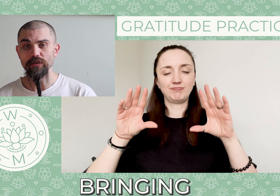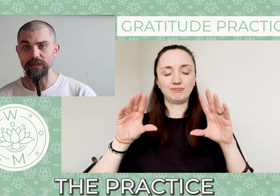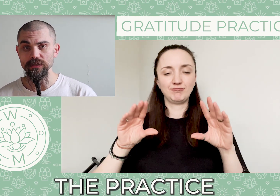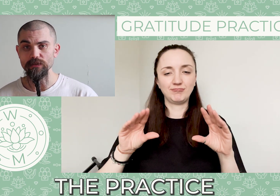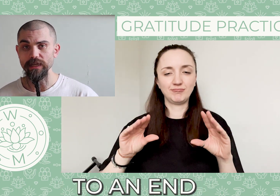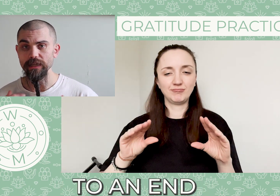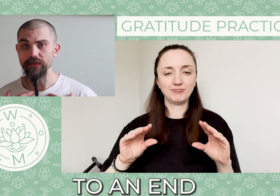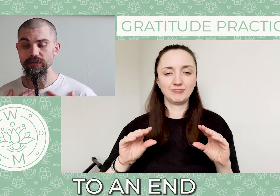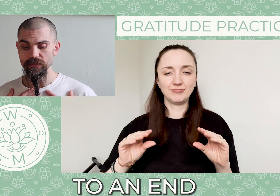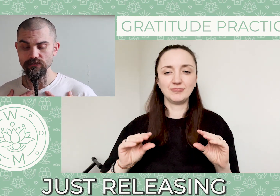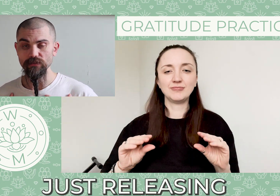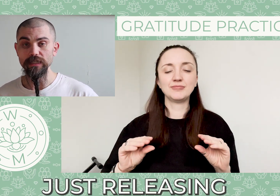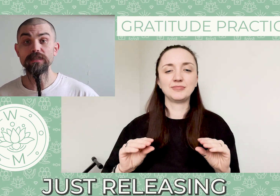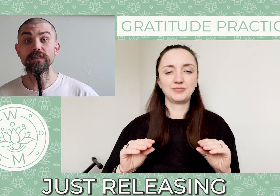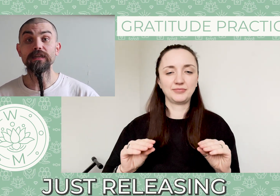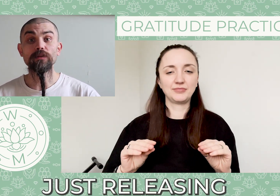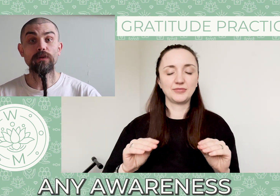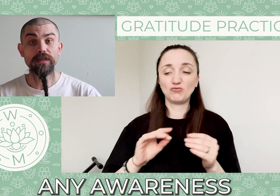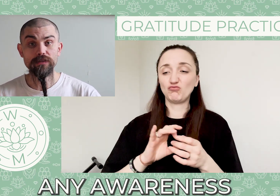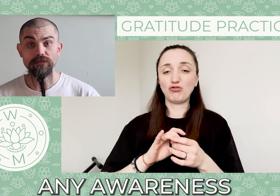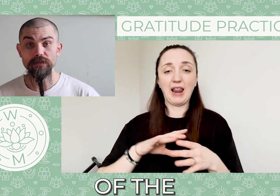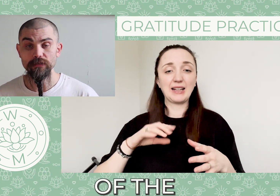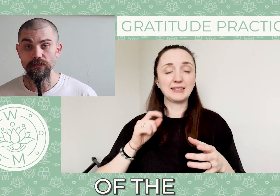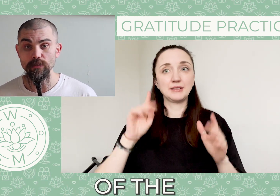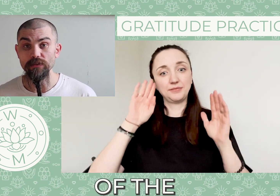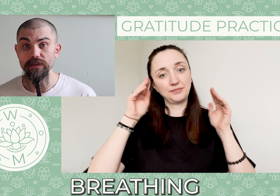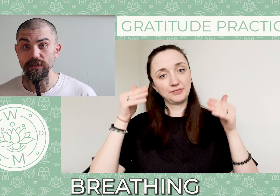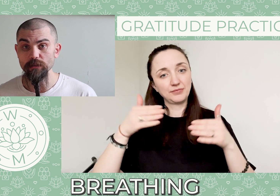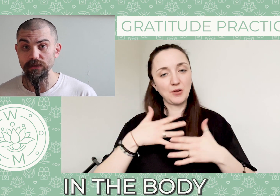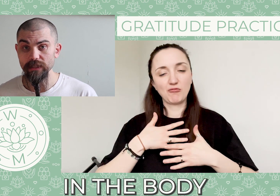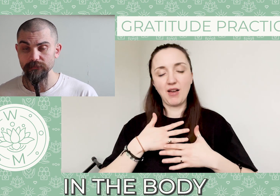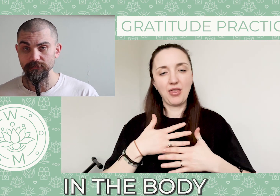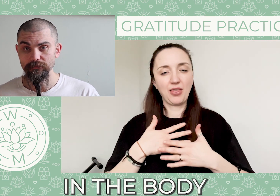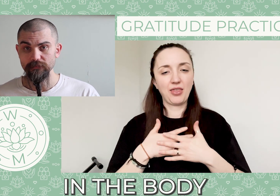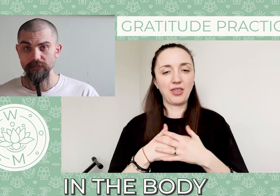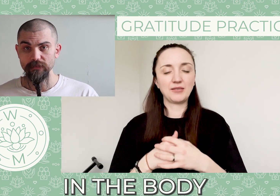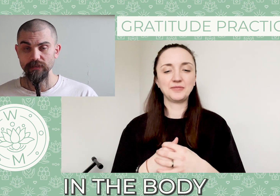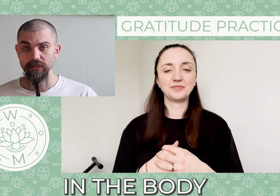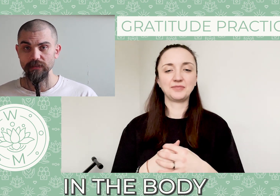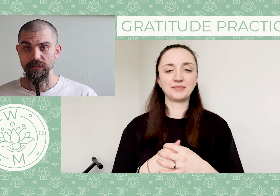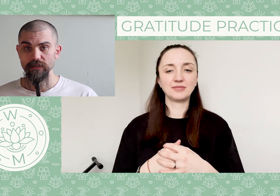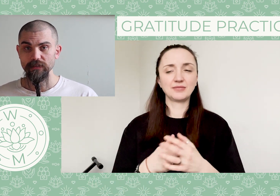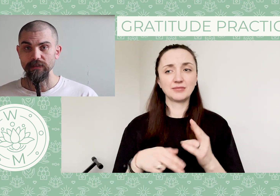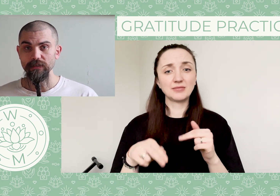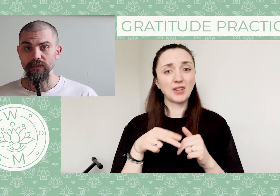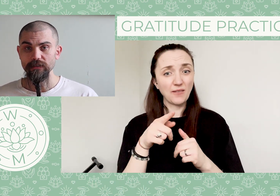Slowly bring the practice to an end, just releasing any awareness of the breathing in the body.